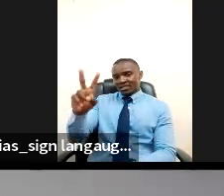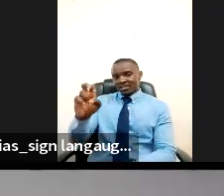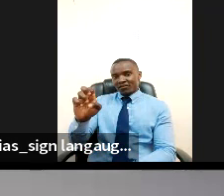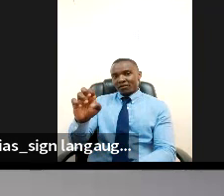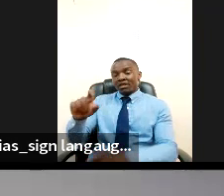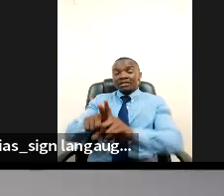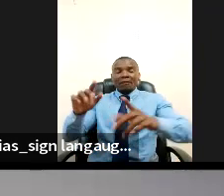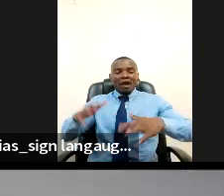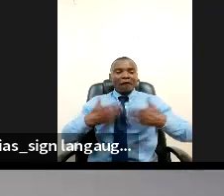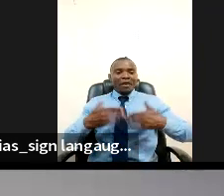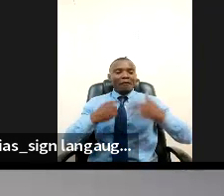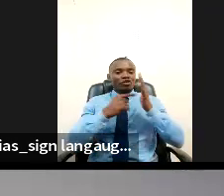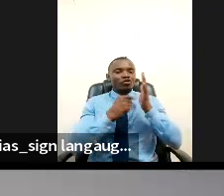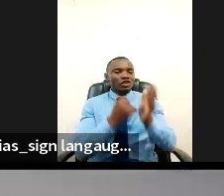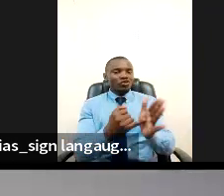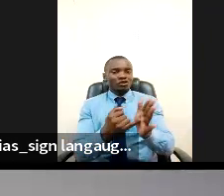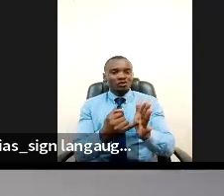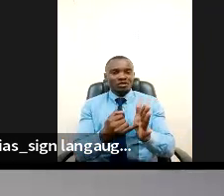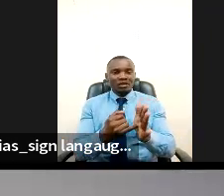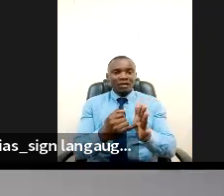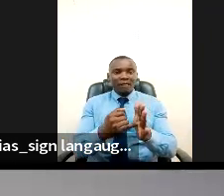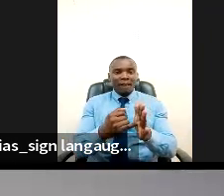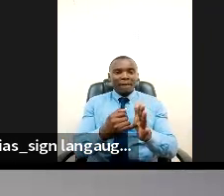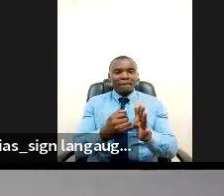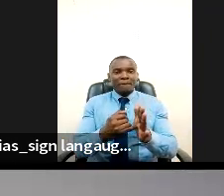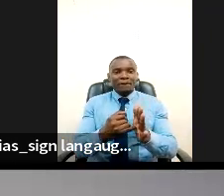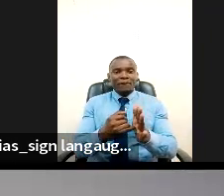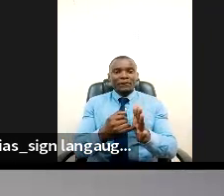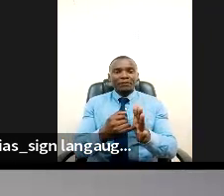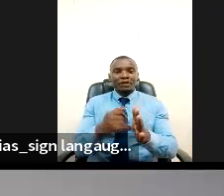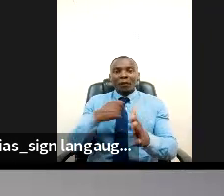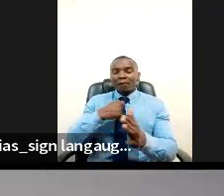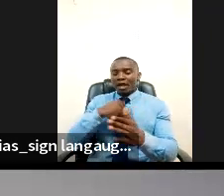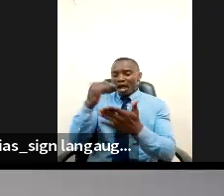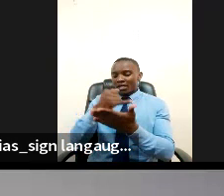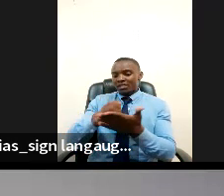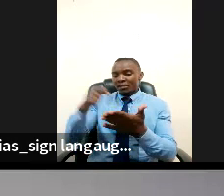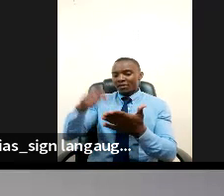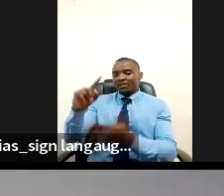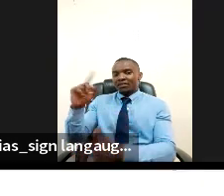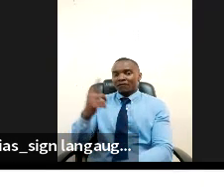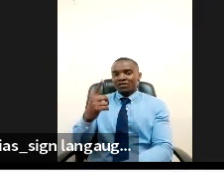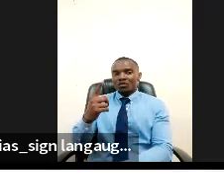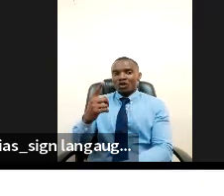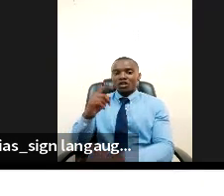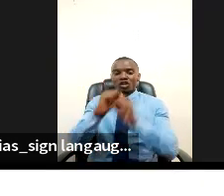to Hypnagogic React, a disruptive, highly scalable solution with a defined social impact.